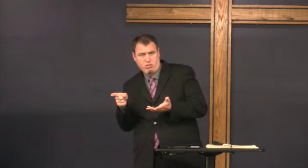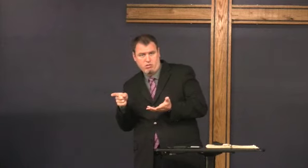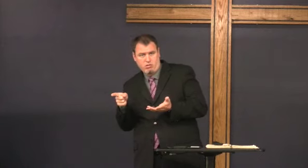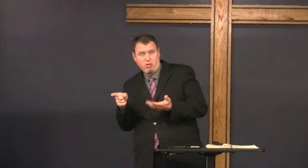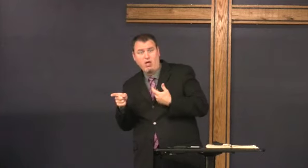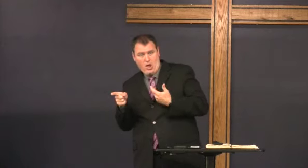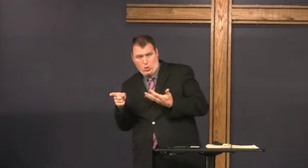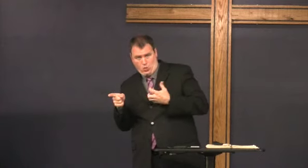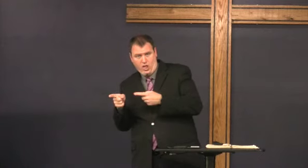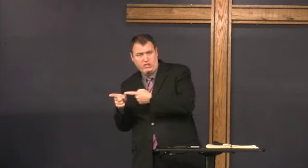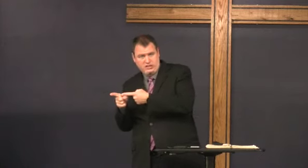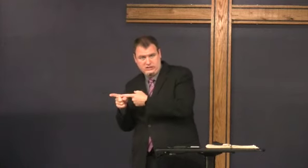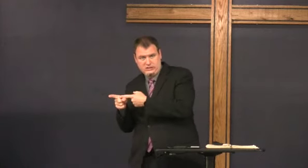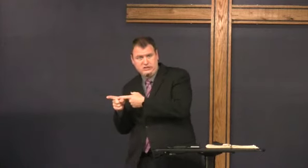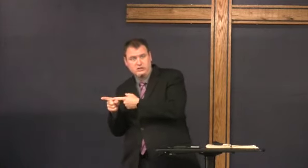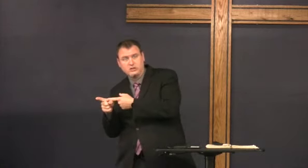Desires lead you astray.